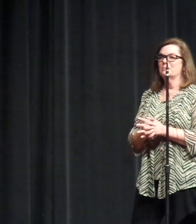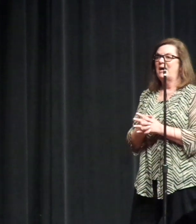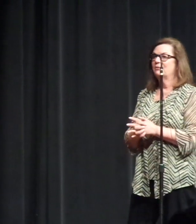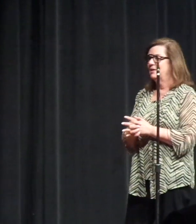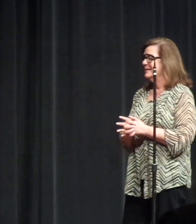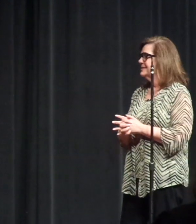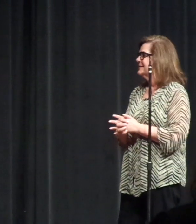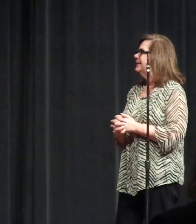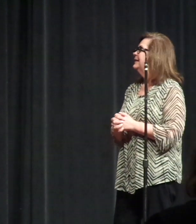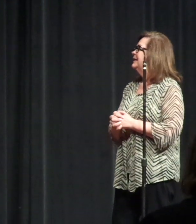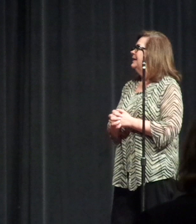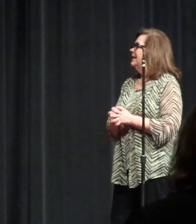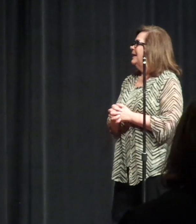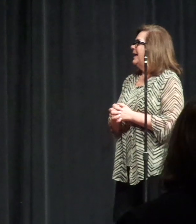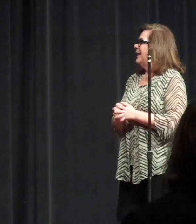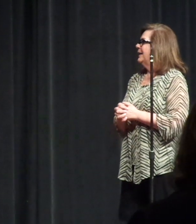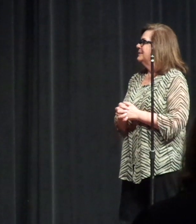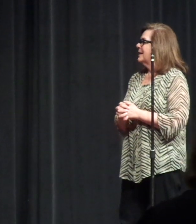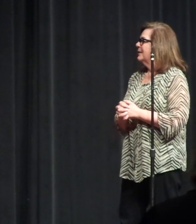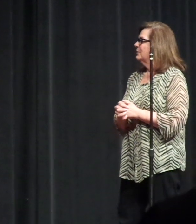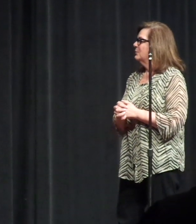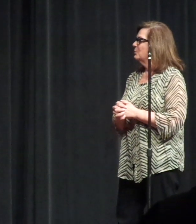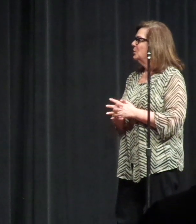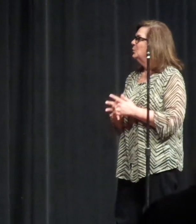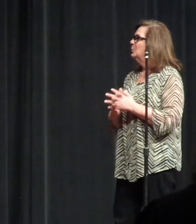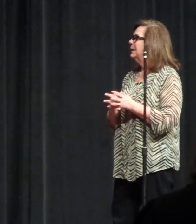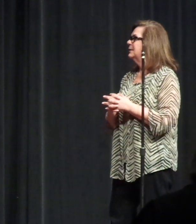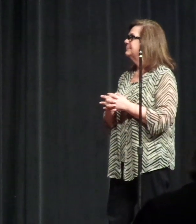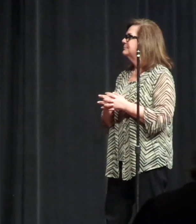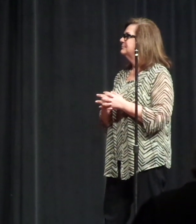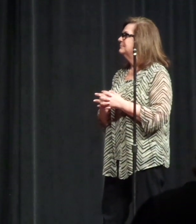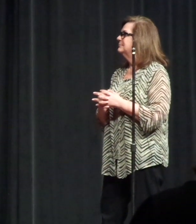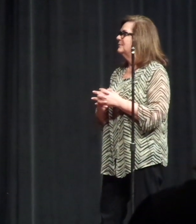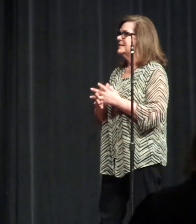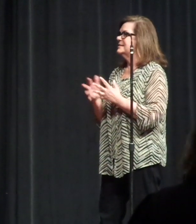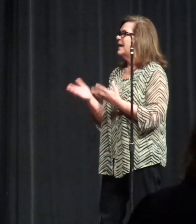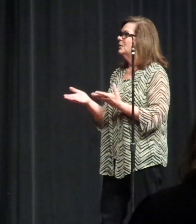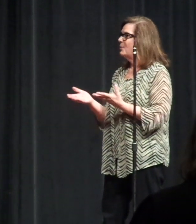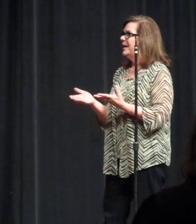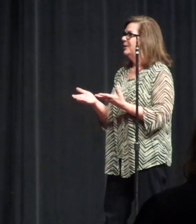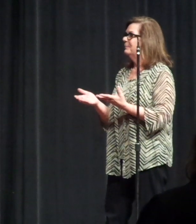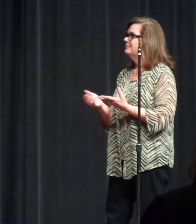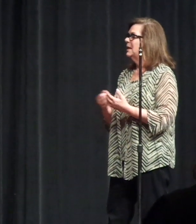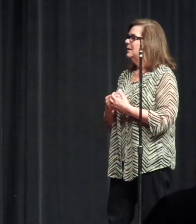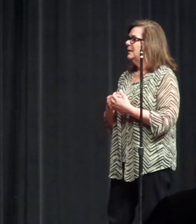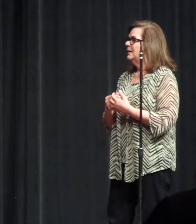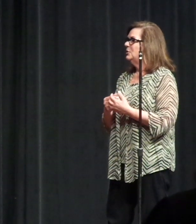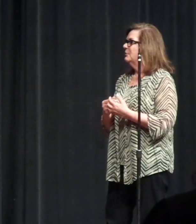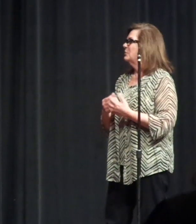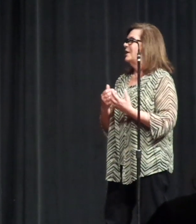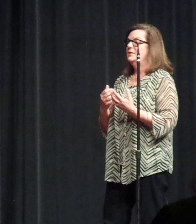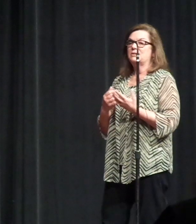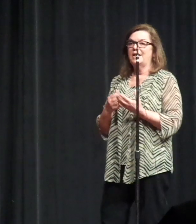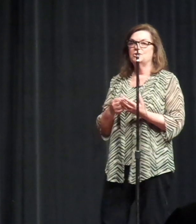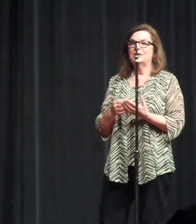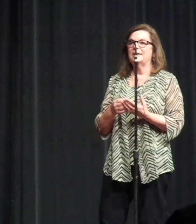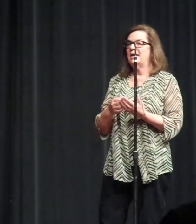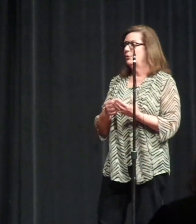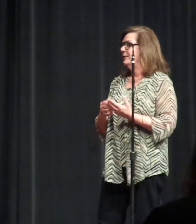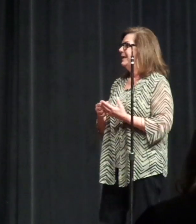about this. And through this fine choir, you have caught the attention not only of